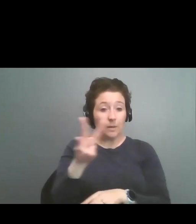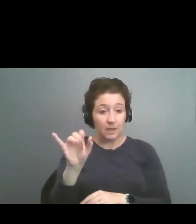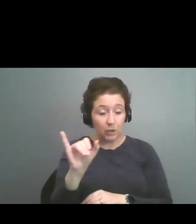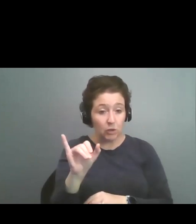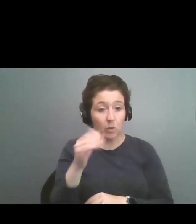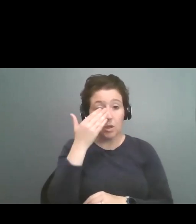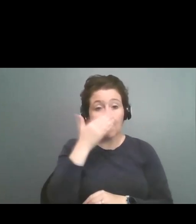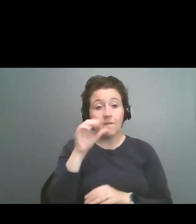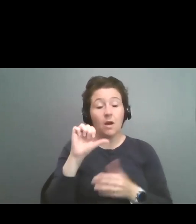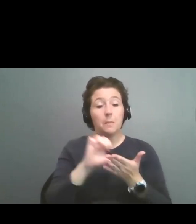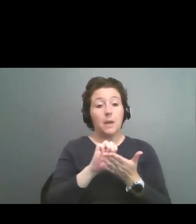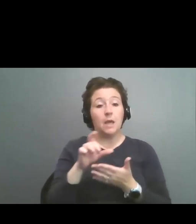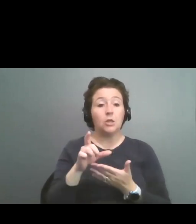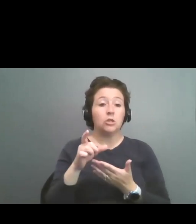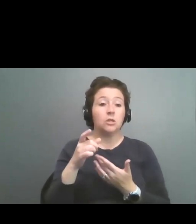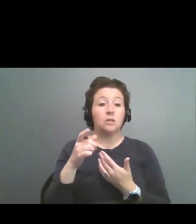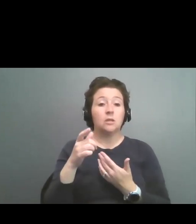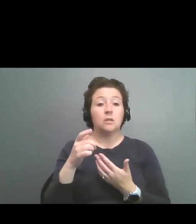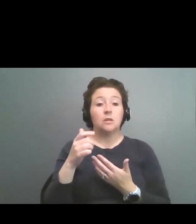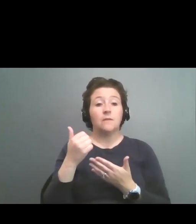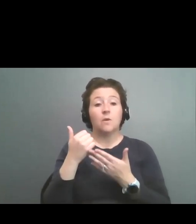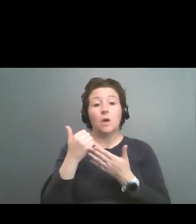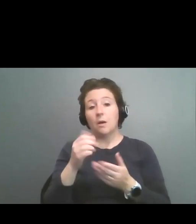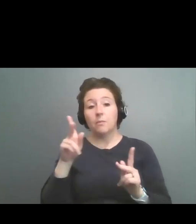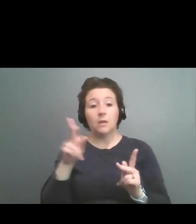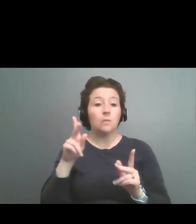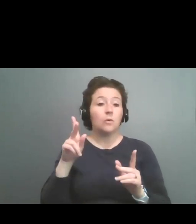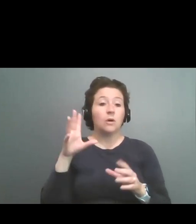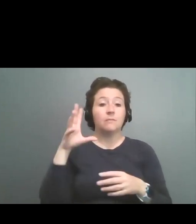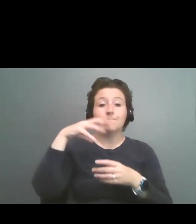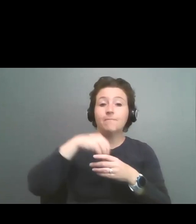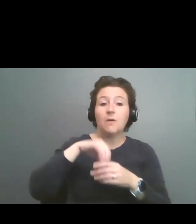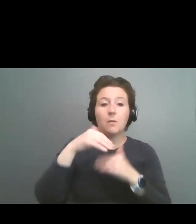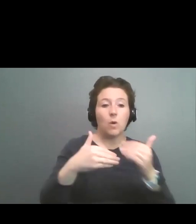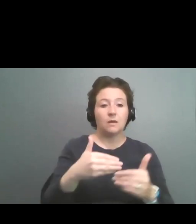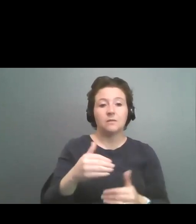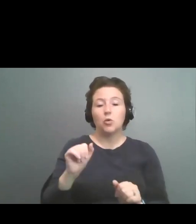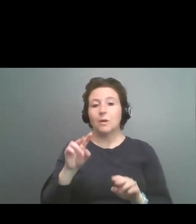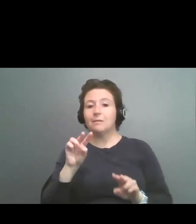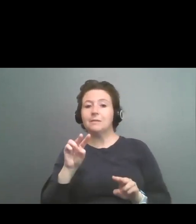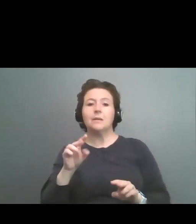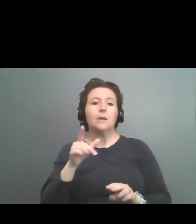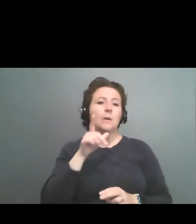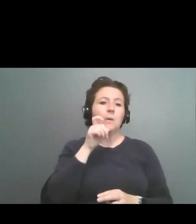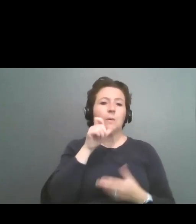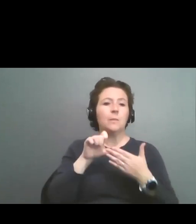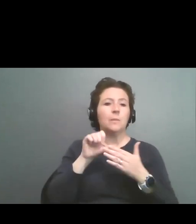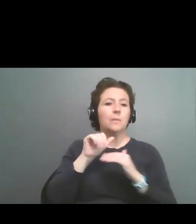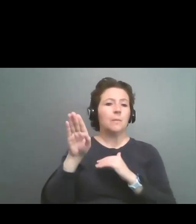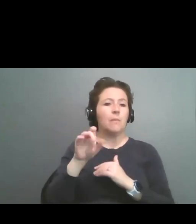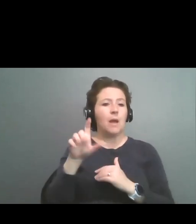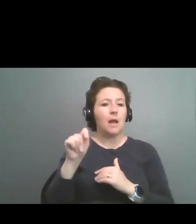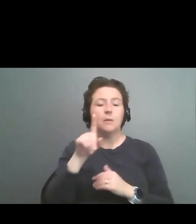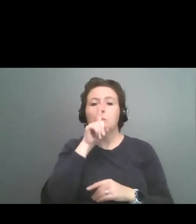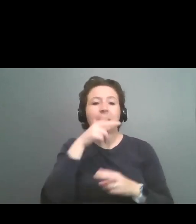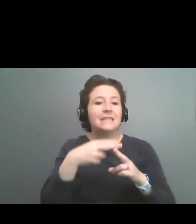public can somewhat be engaged in that process. So every day they can track, who's mailing back those ballots, not necessarily by a